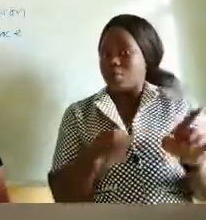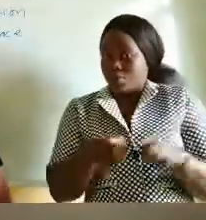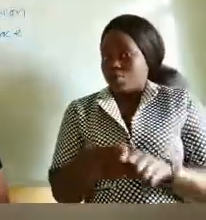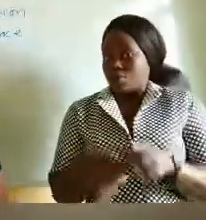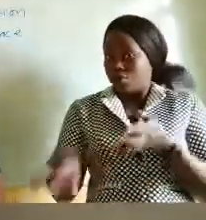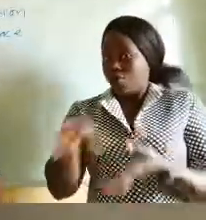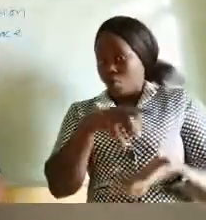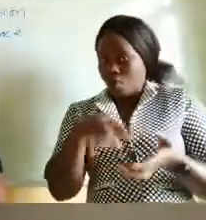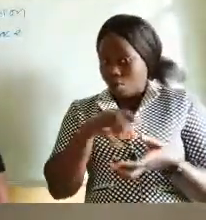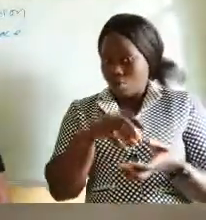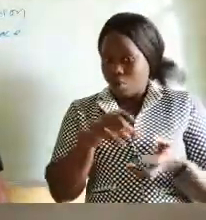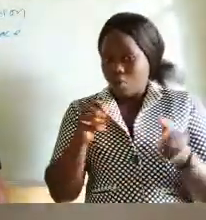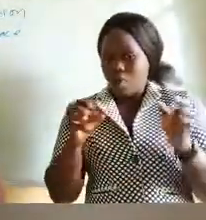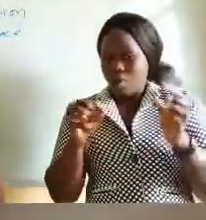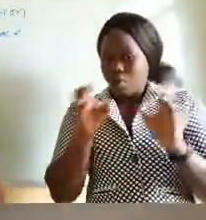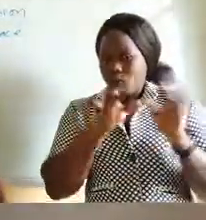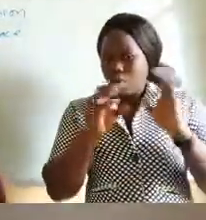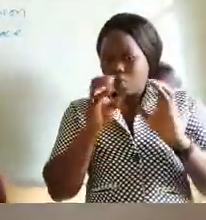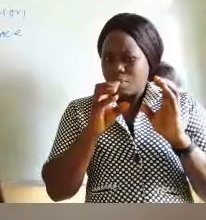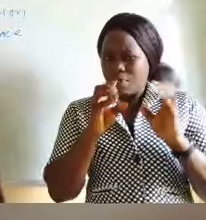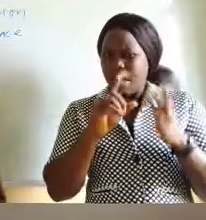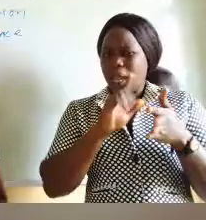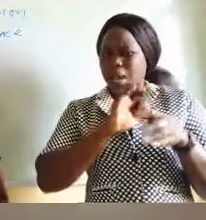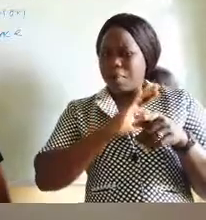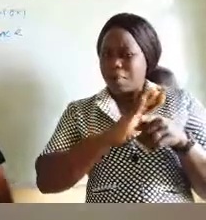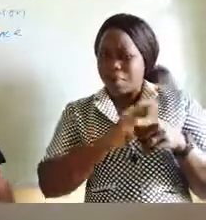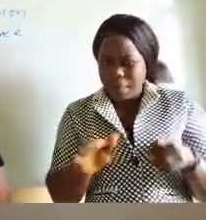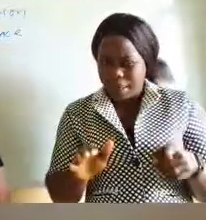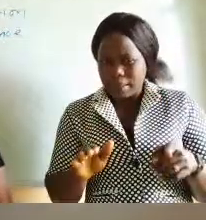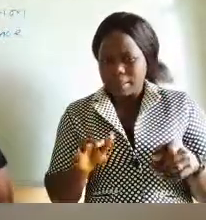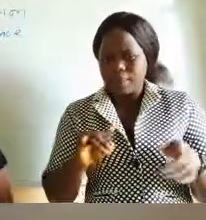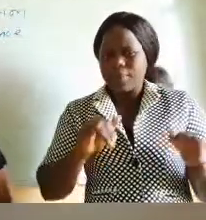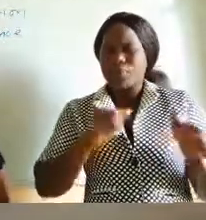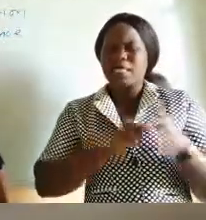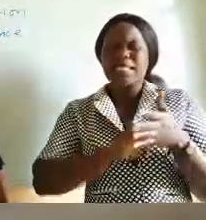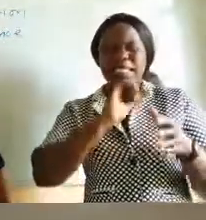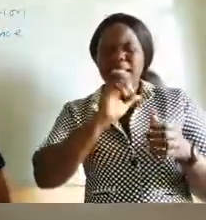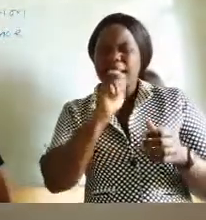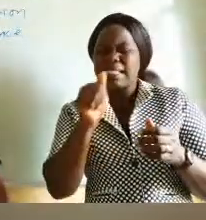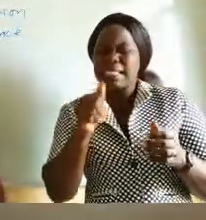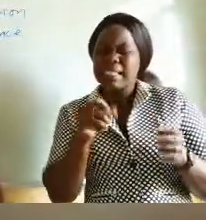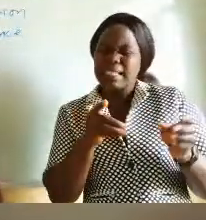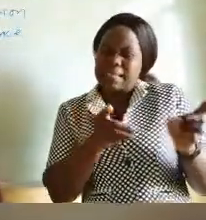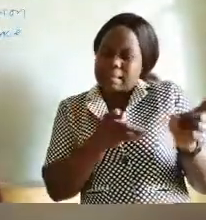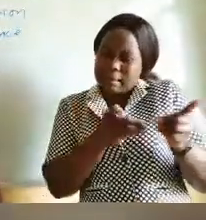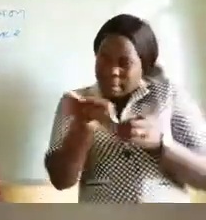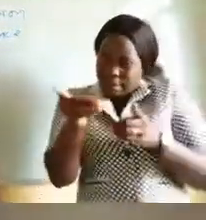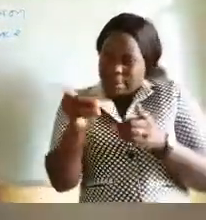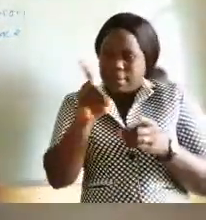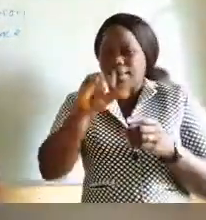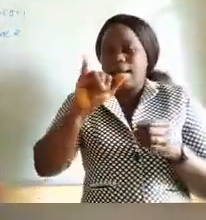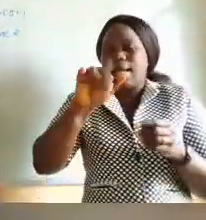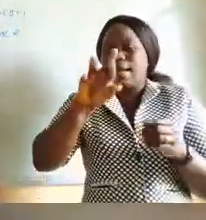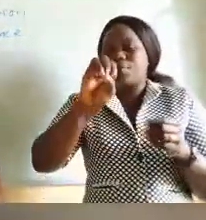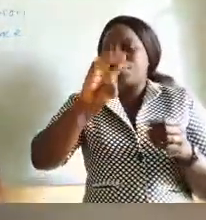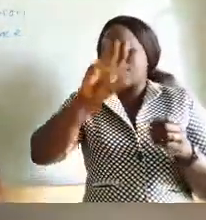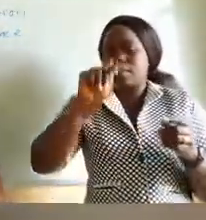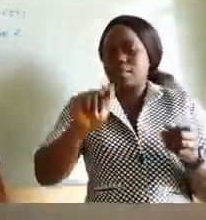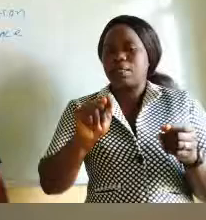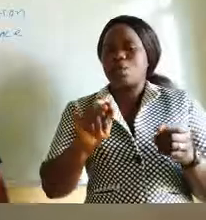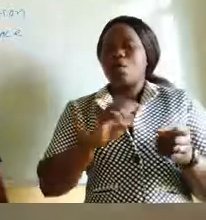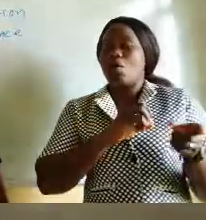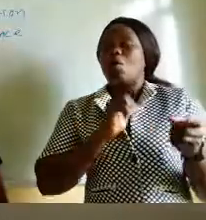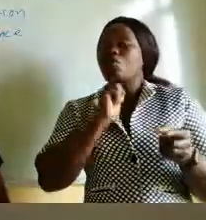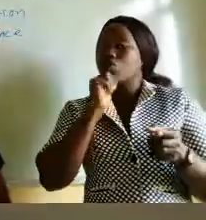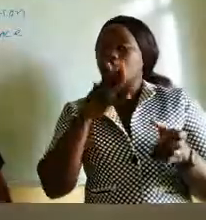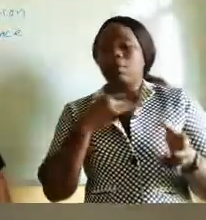nature. But in the case of metaphor, it is a direct comparison. Unlike simile